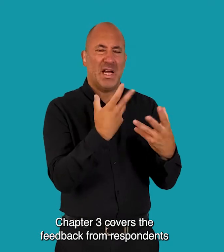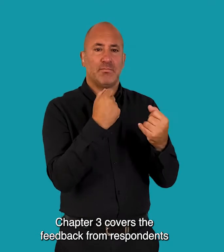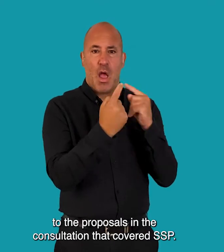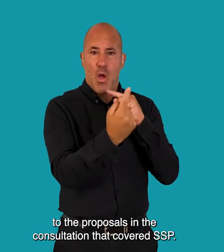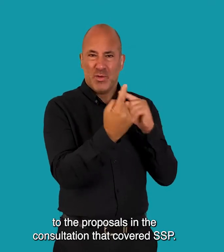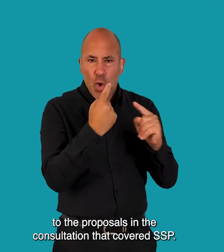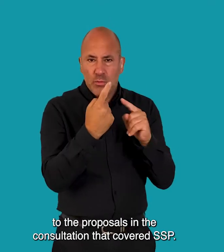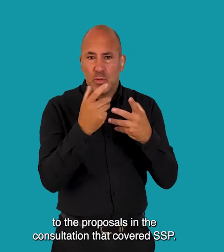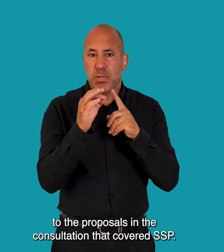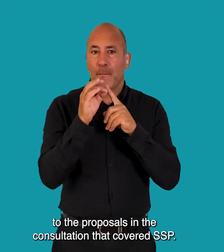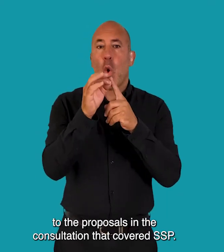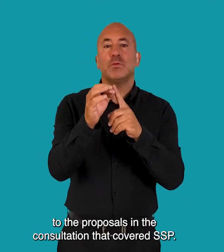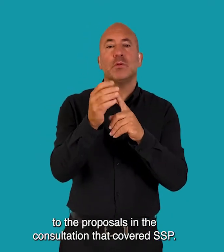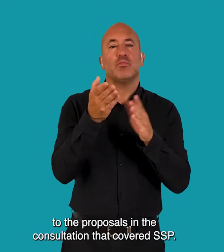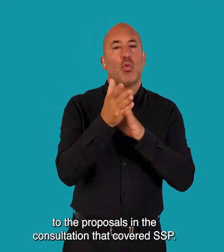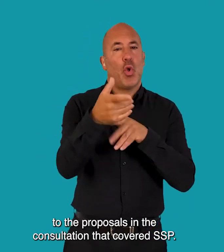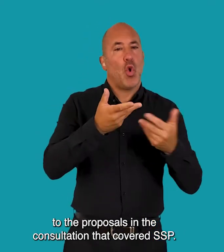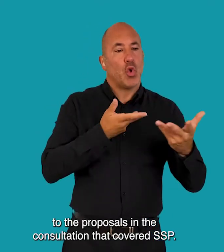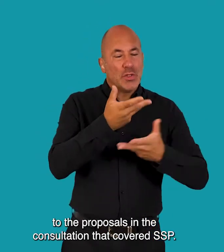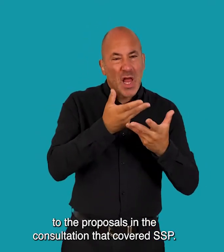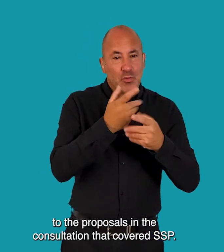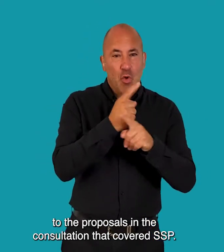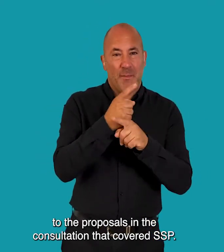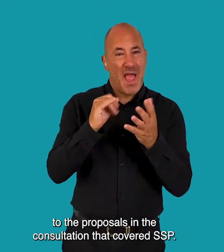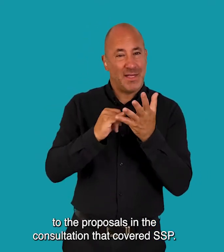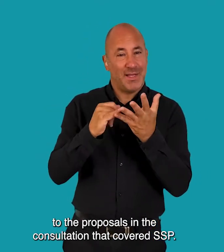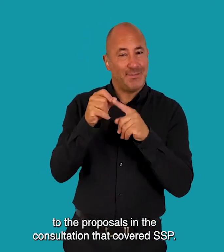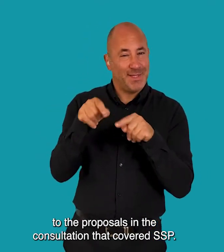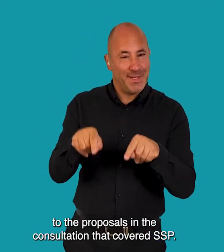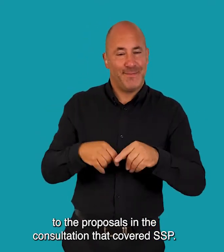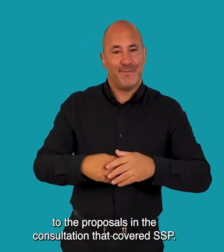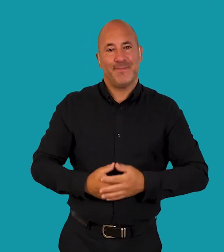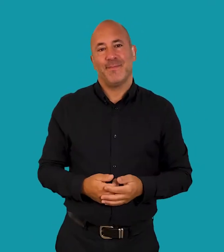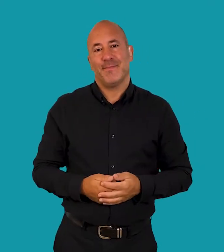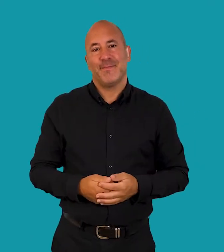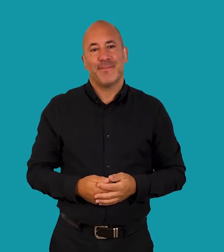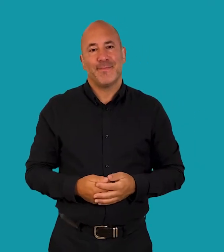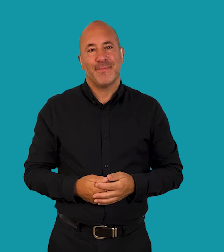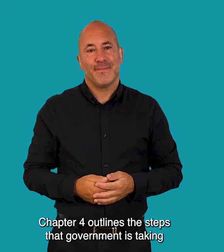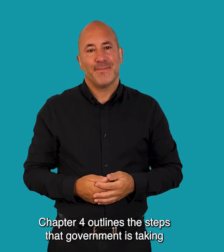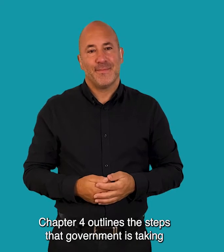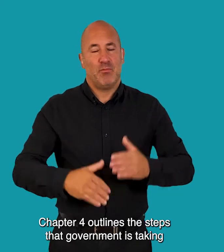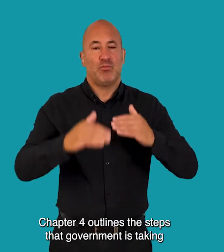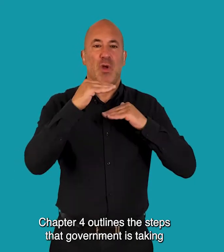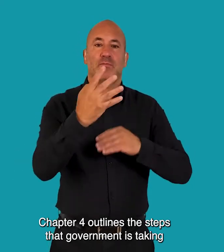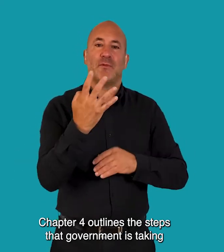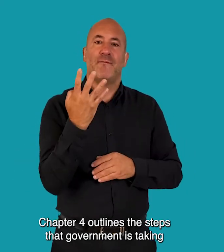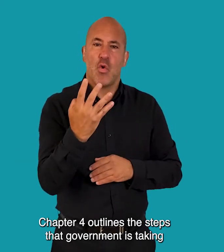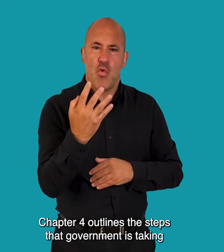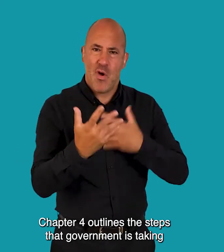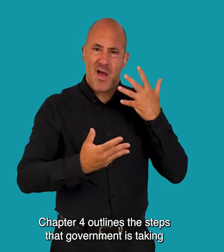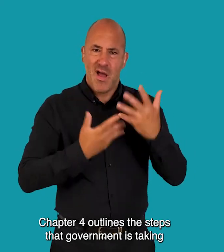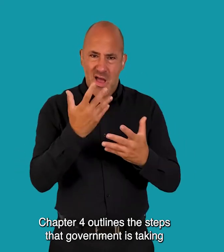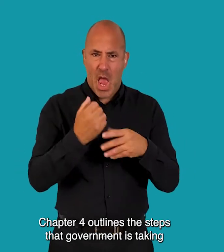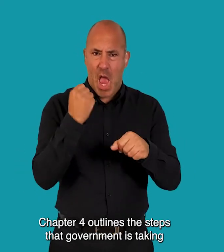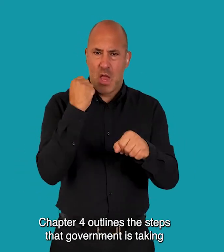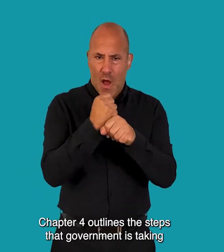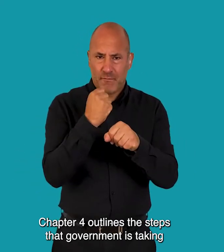to the proposals in the consultation that covered SSP. Chapter 4 outlines the steps that government